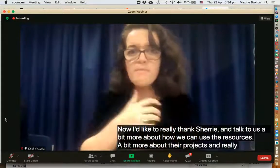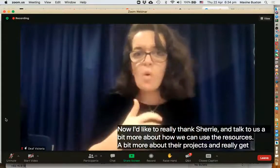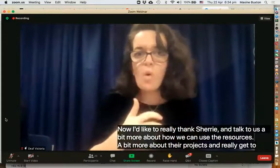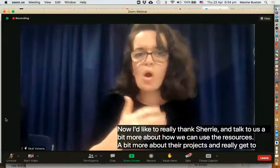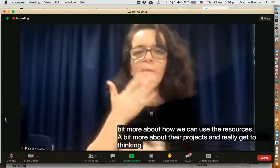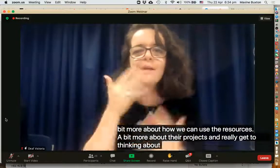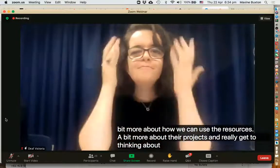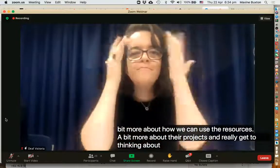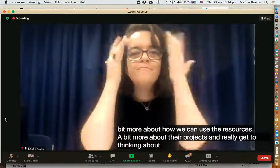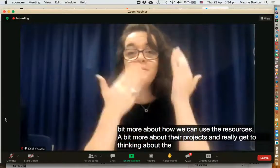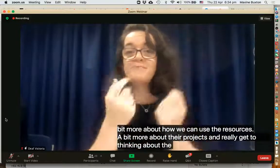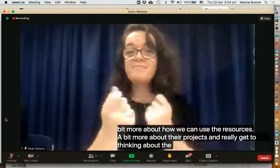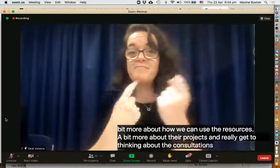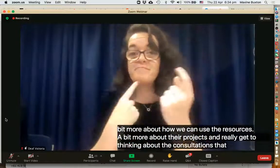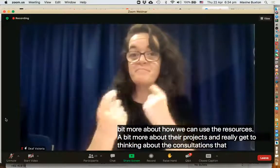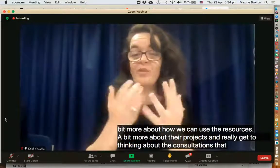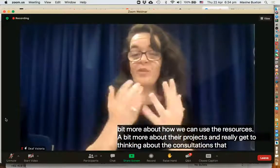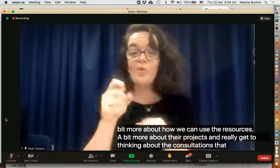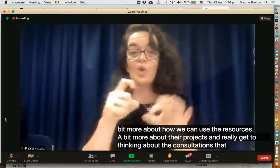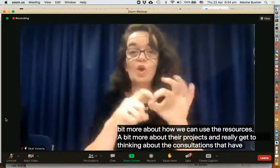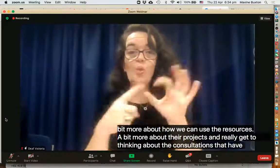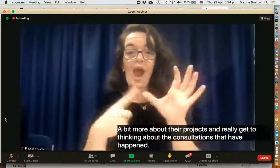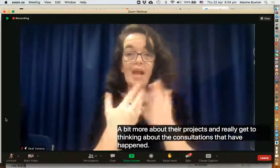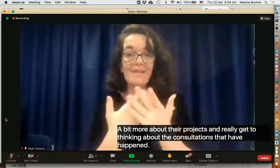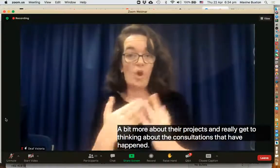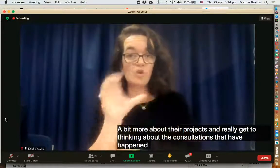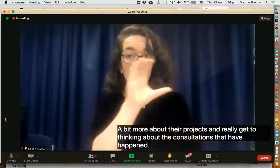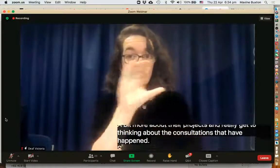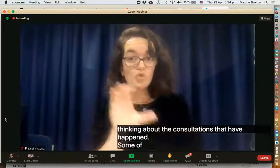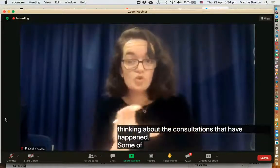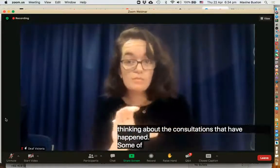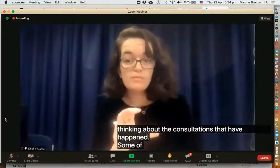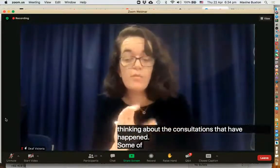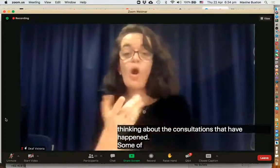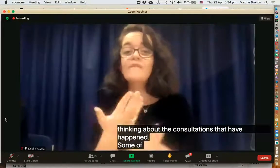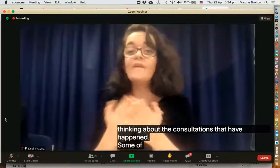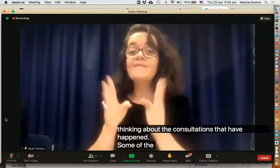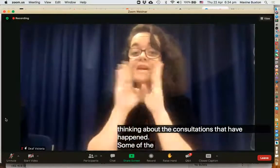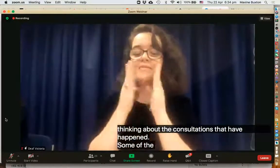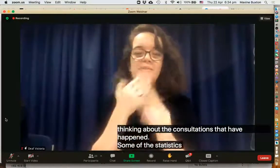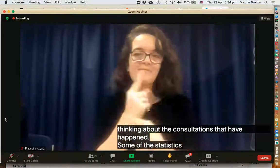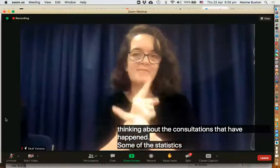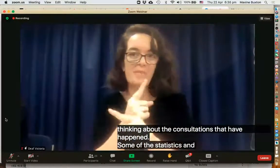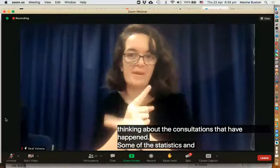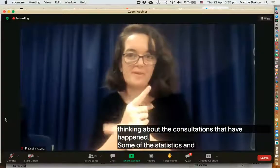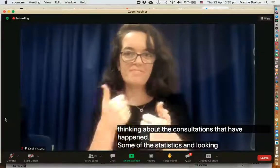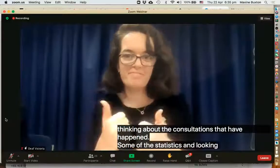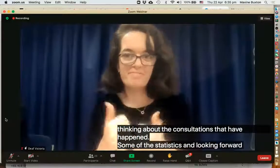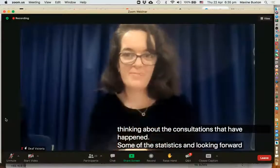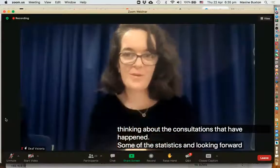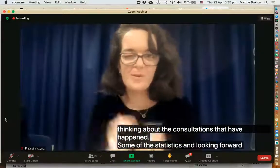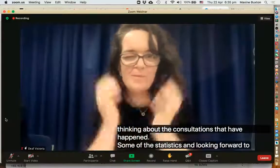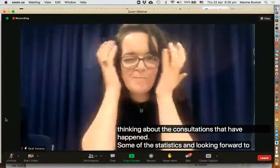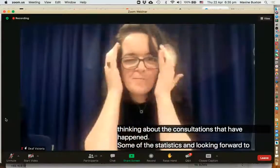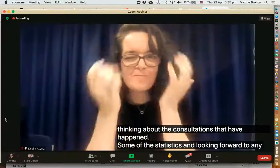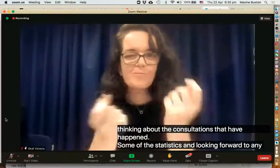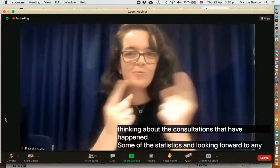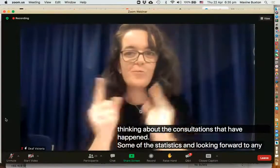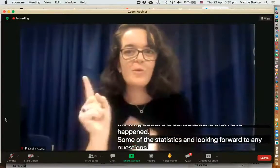of the statistics, and looking forward to any questions that participants might have this evening, so you can type in